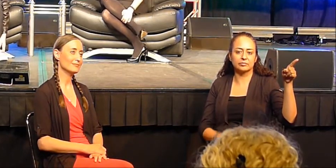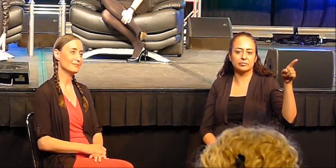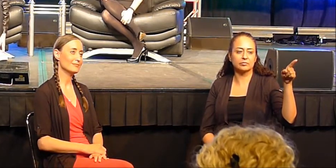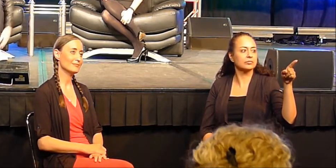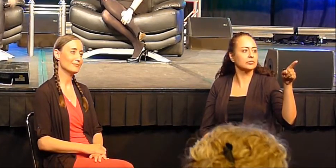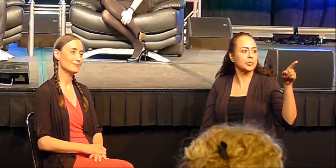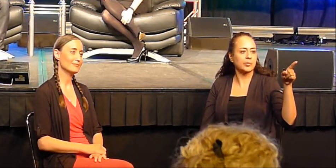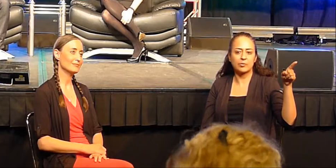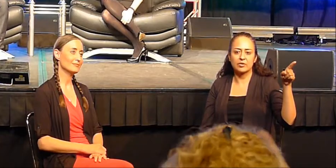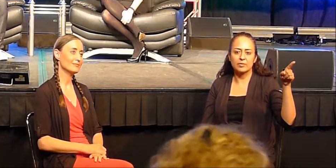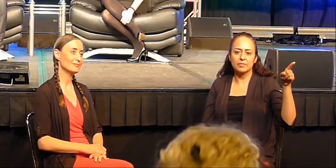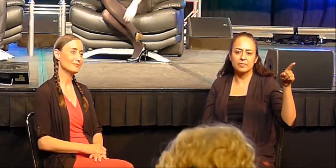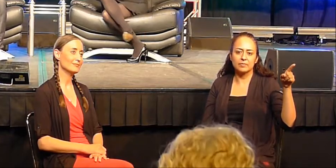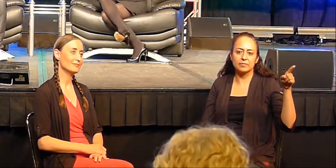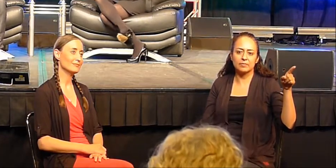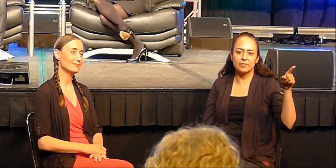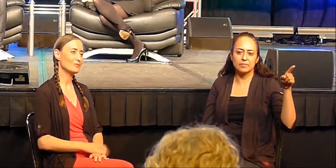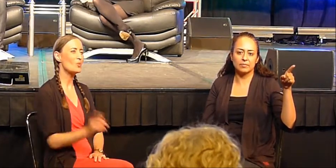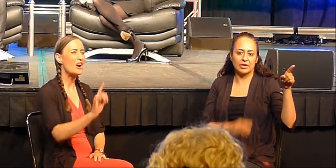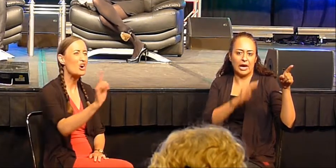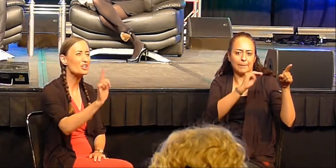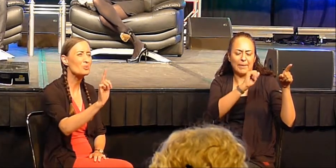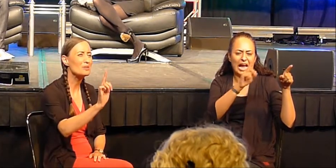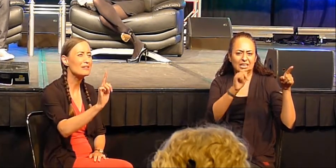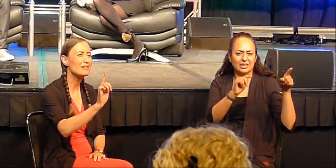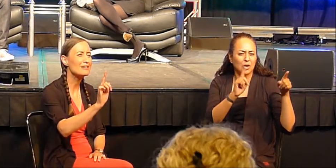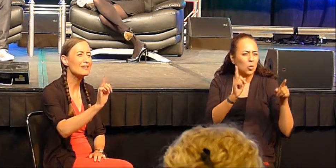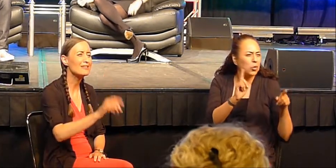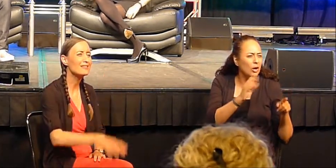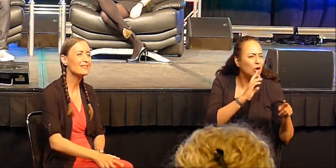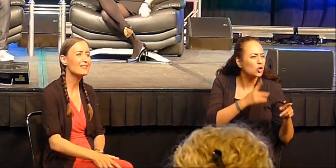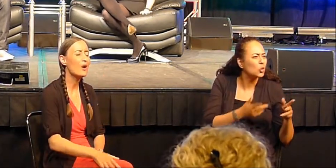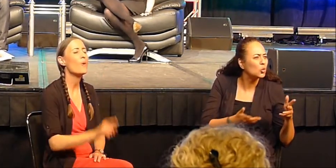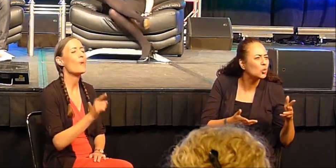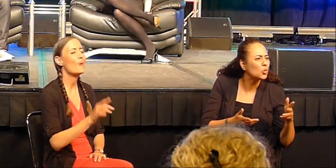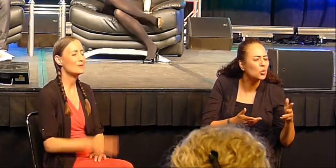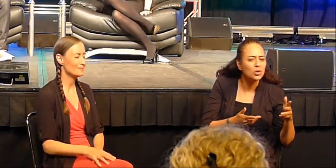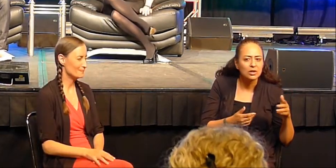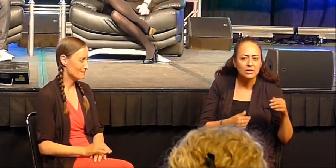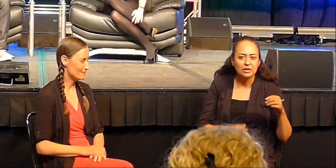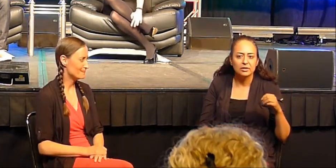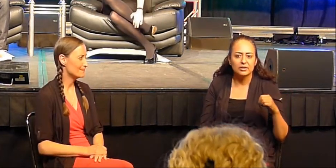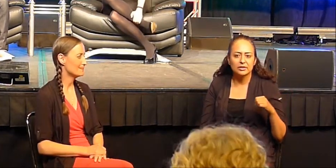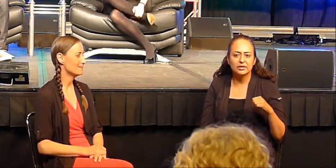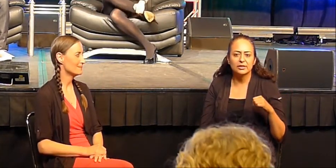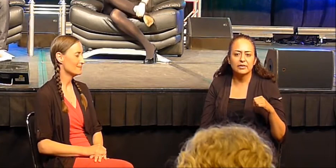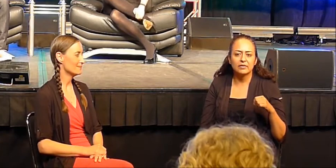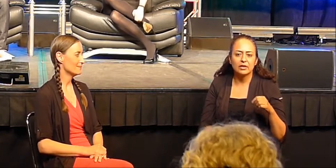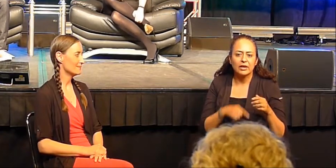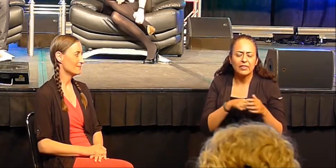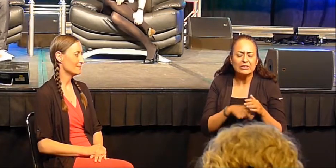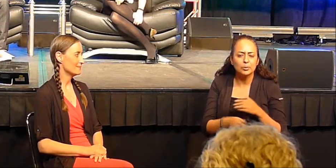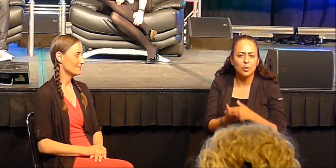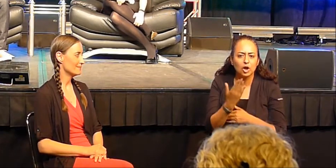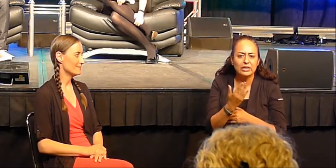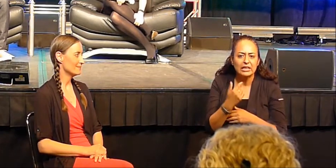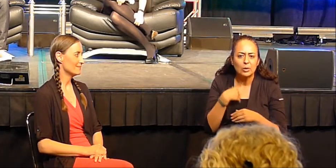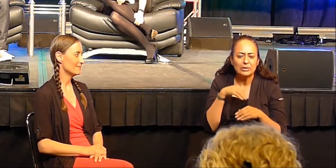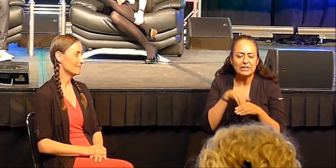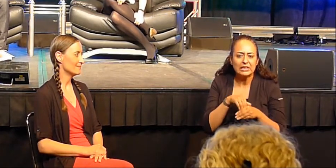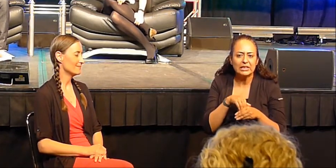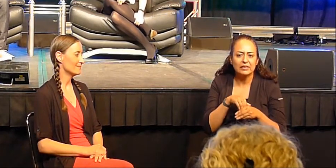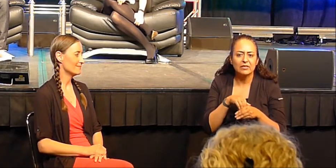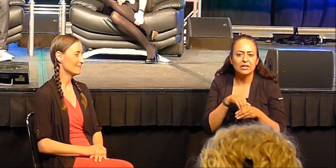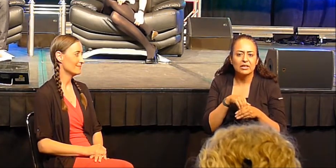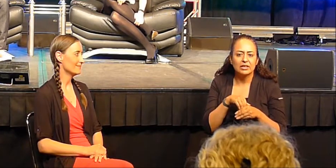My name is Matt. Where are you? Right here. Lift up your hand. There you are. Hi. Hi. So this morning I was in Lena Headley's panel.